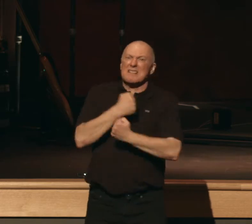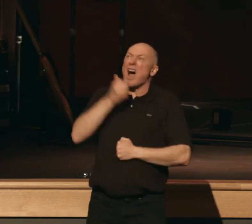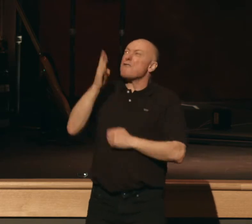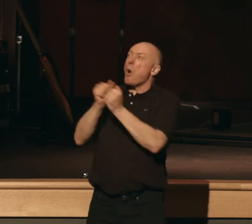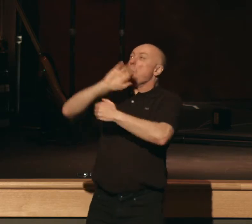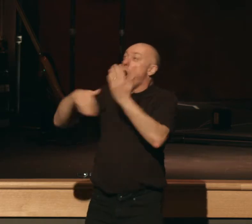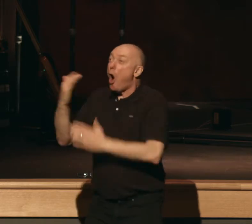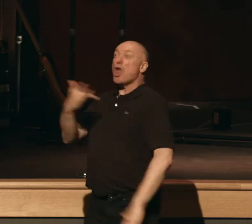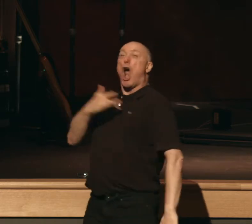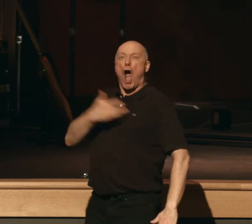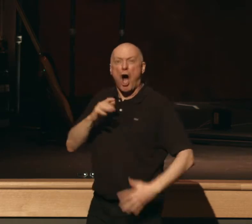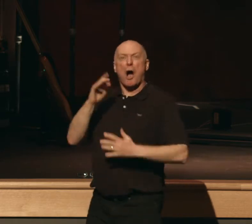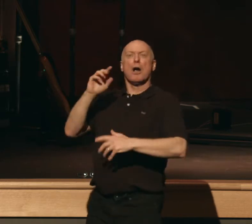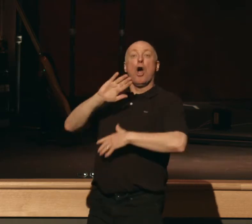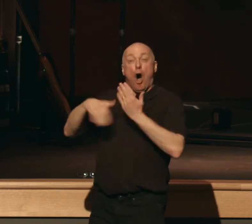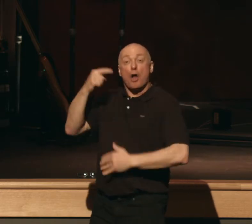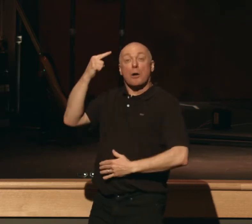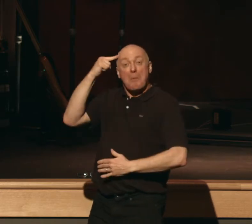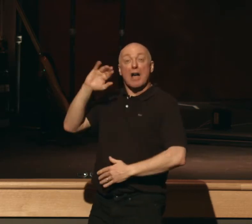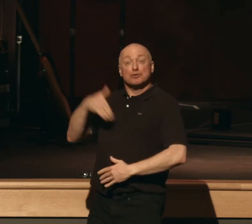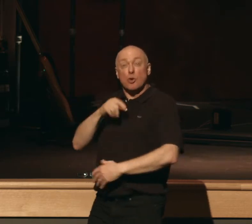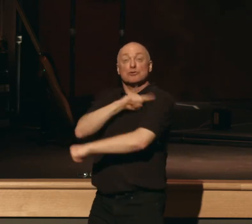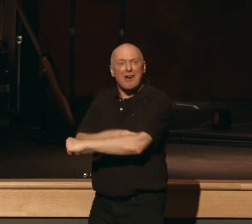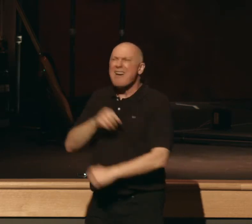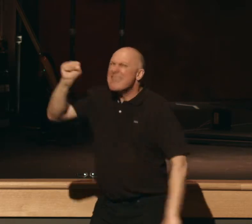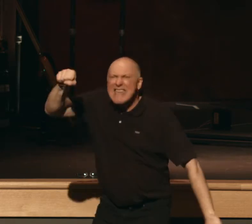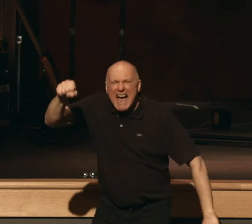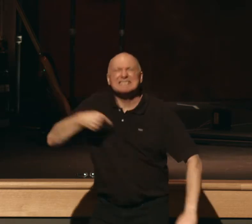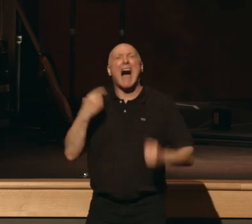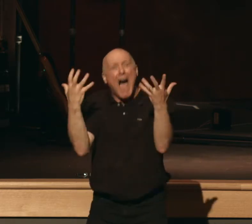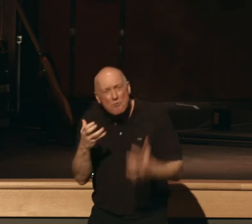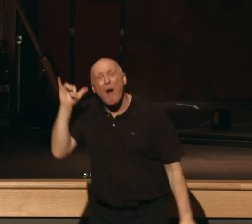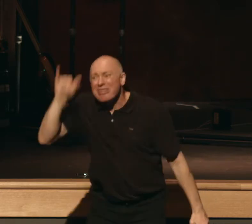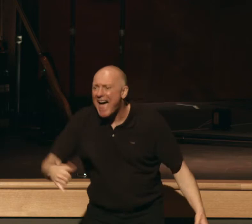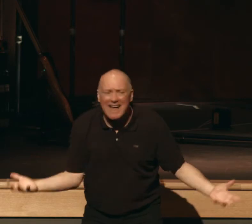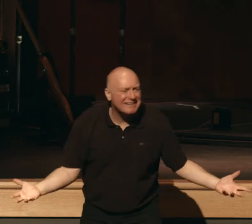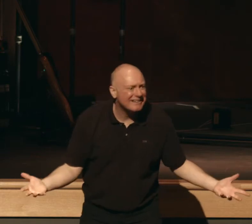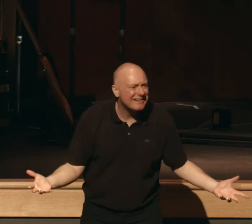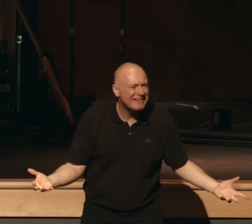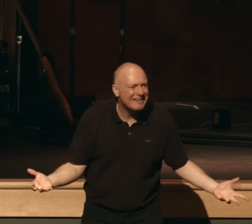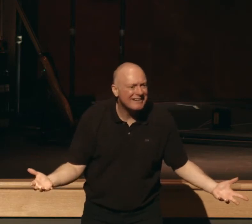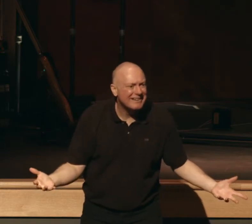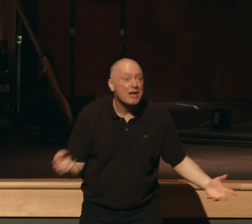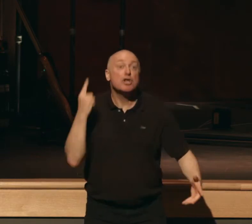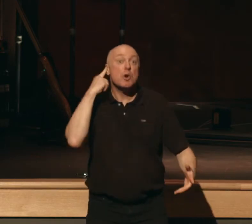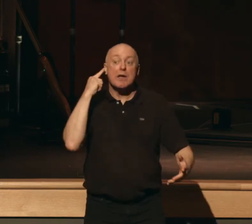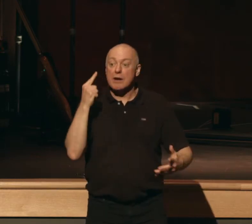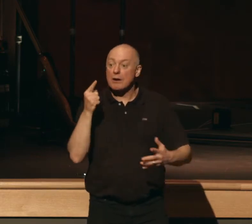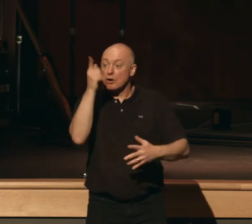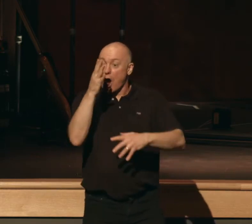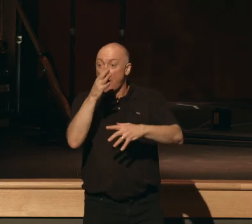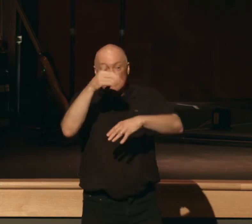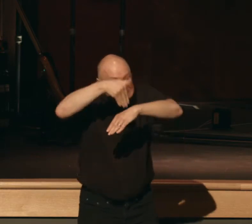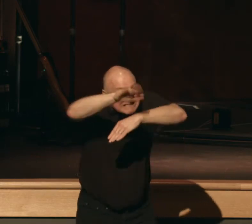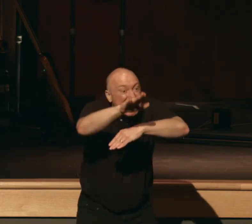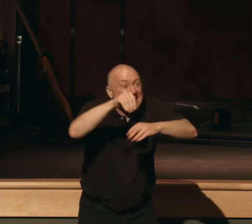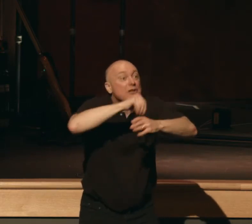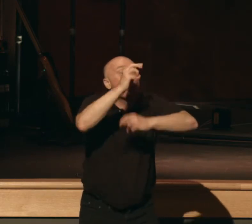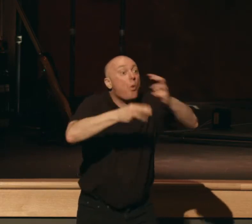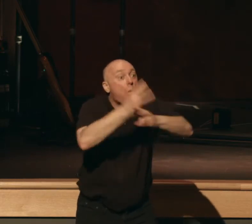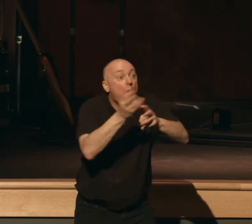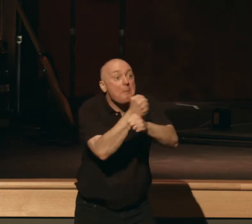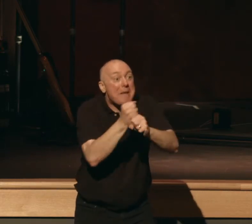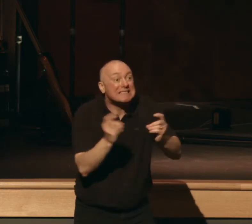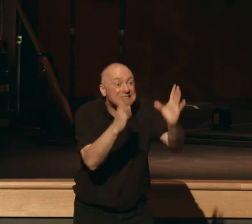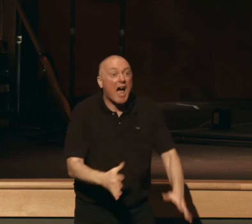with all our heart, mind, soul, and strength, and we say, yes, I want that. And we hear the great commission to go into all the